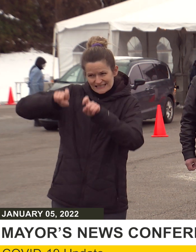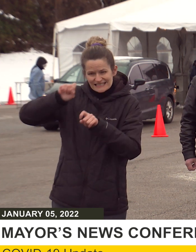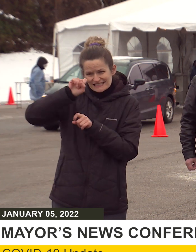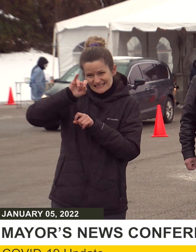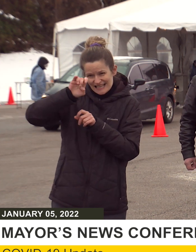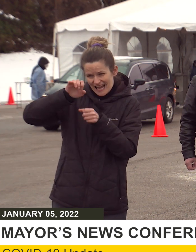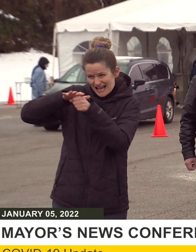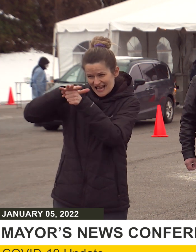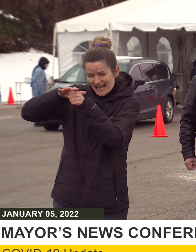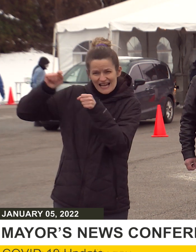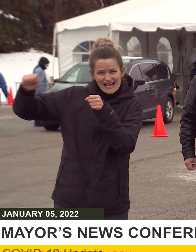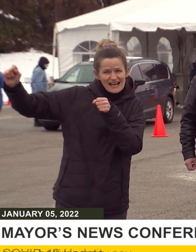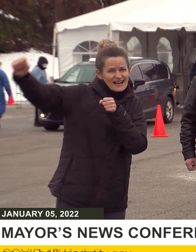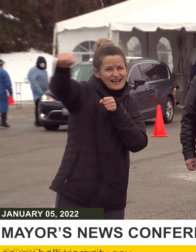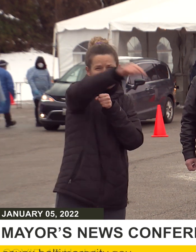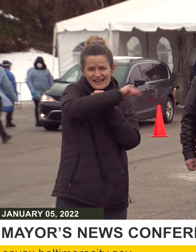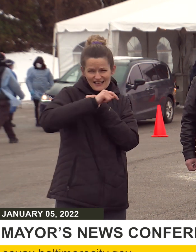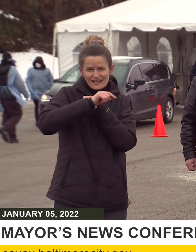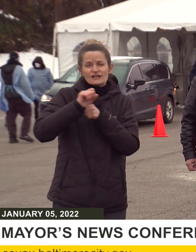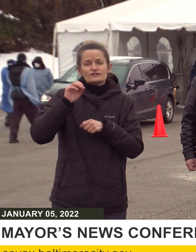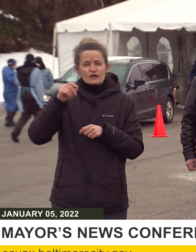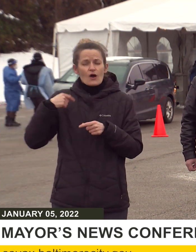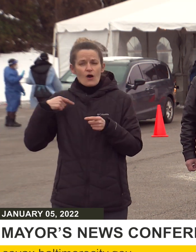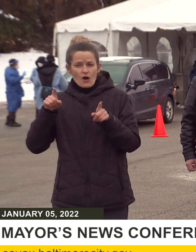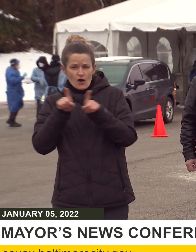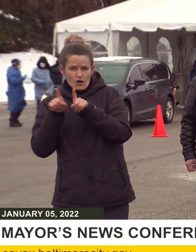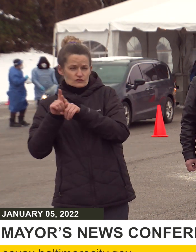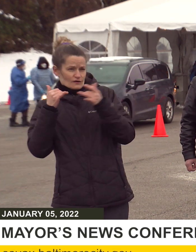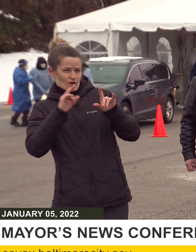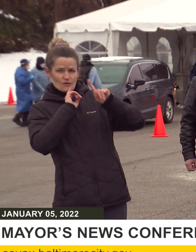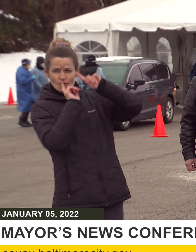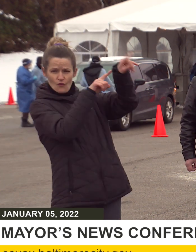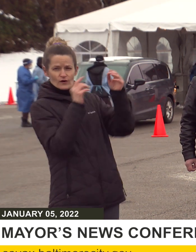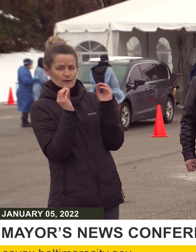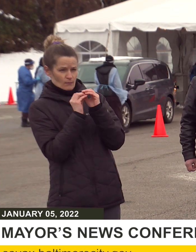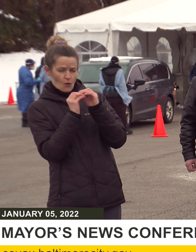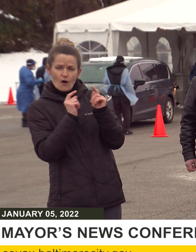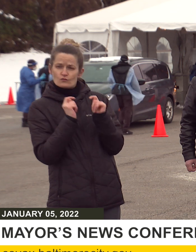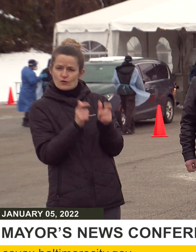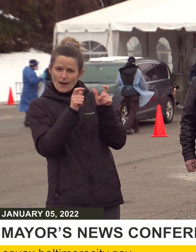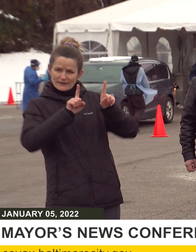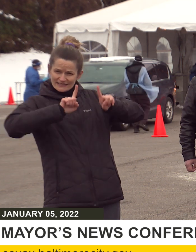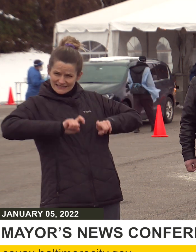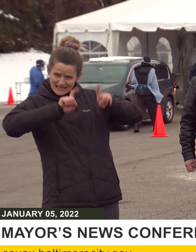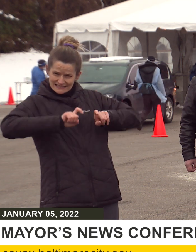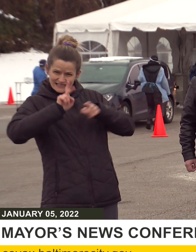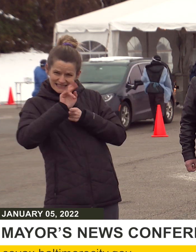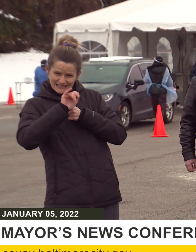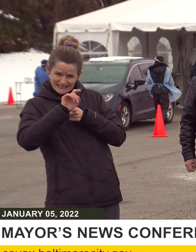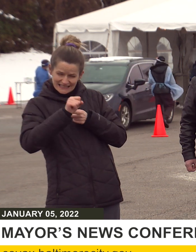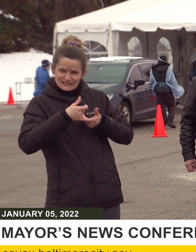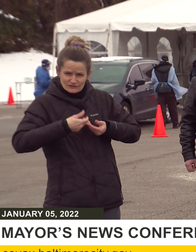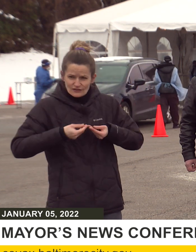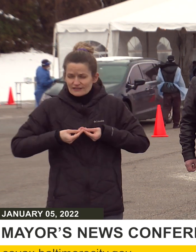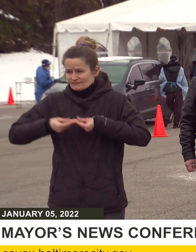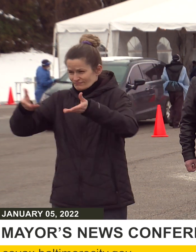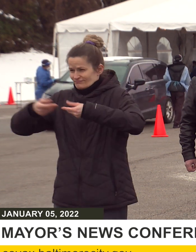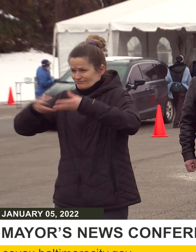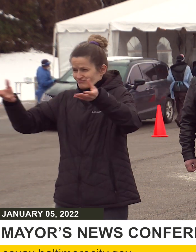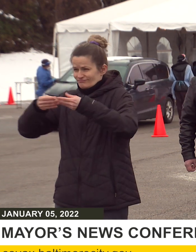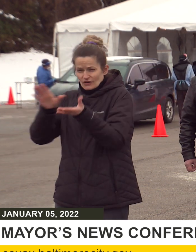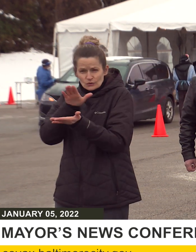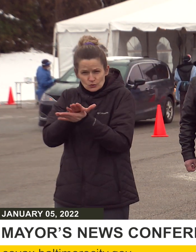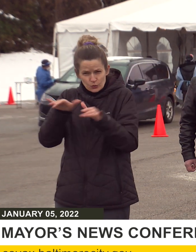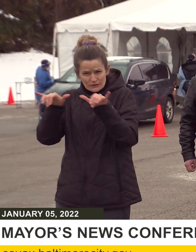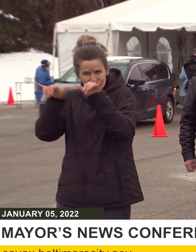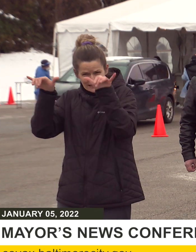we have also ordered additional rapid test kits to be distributed to schools and community partners upon arrival. I know that these are